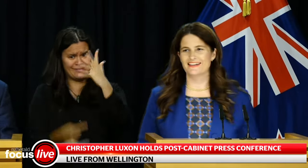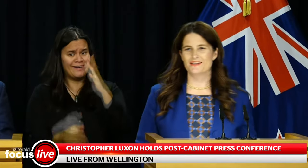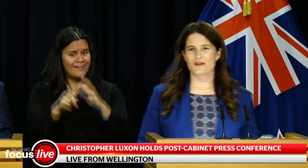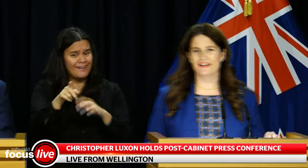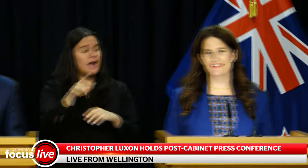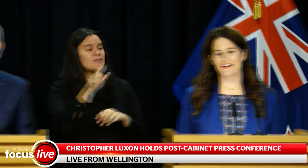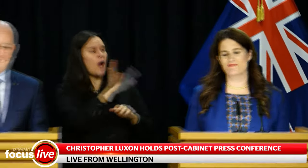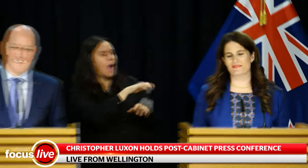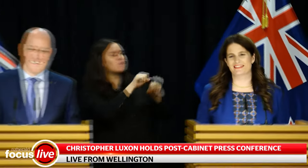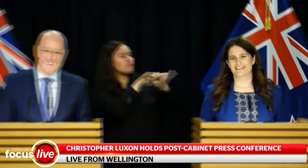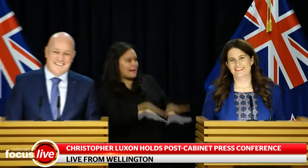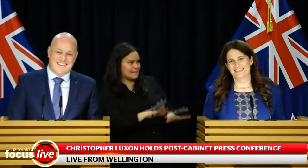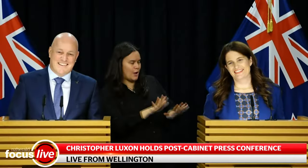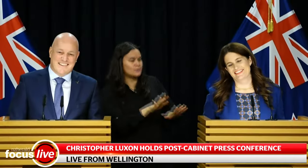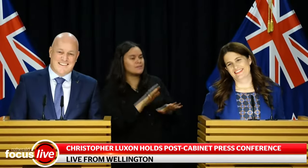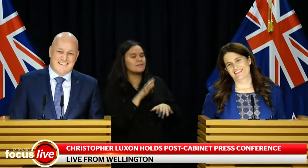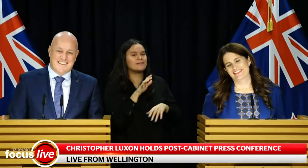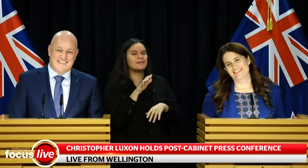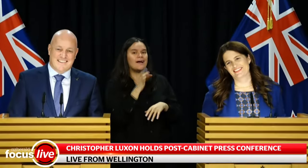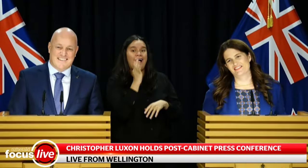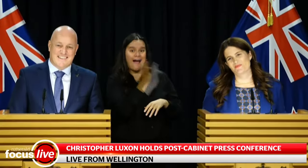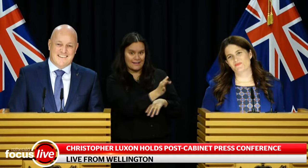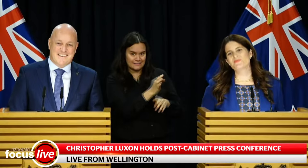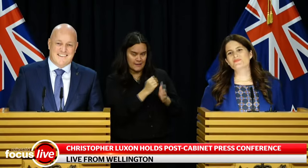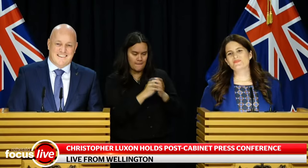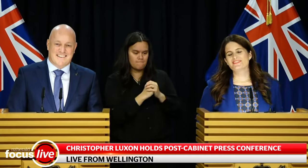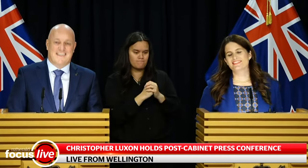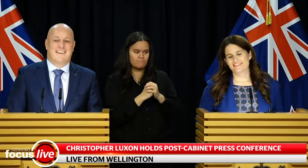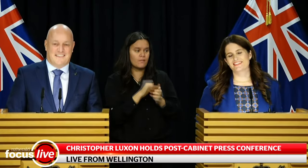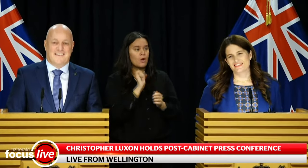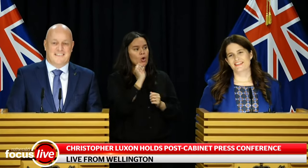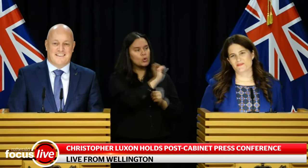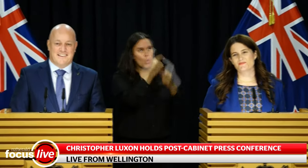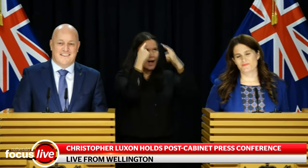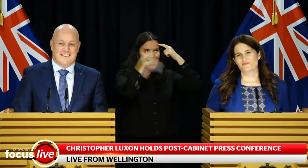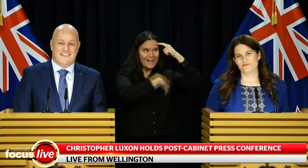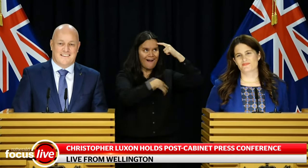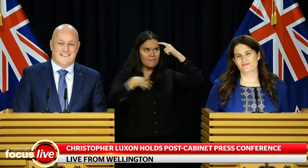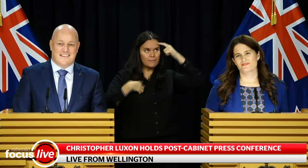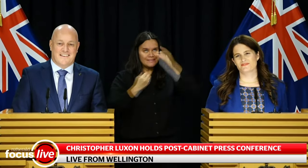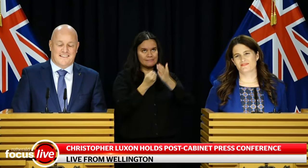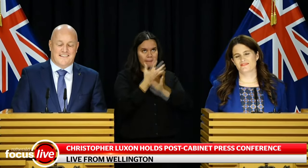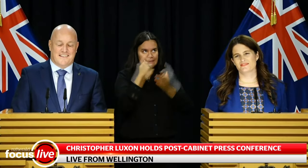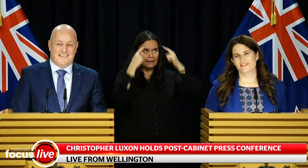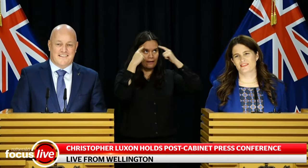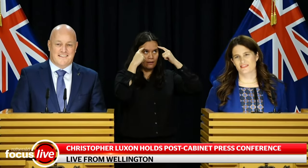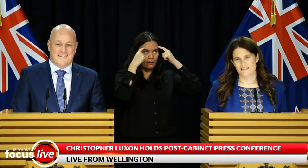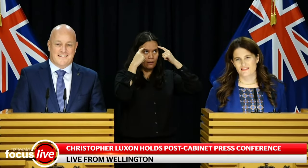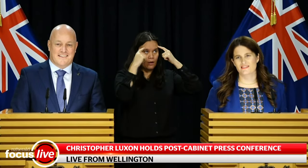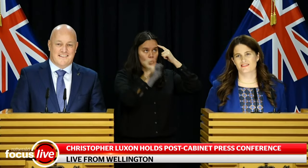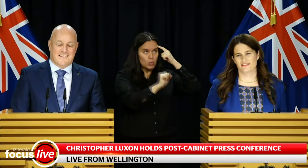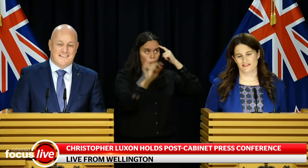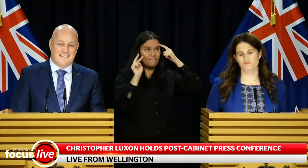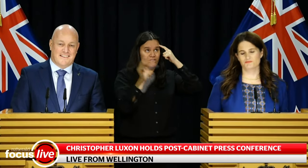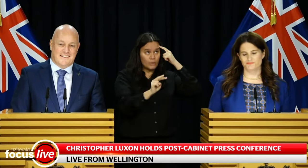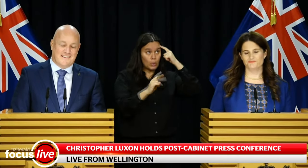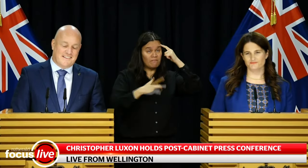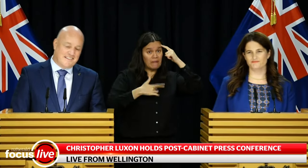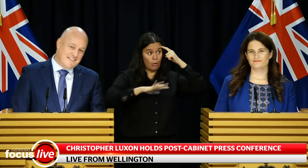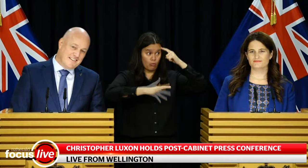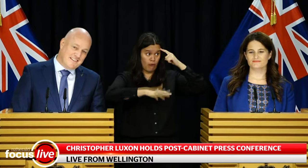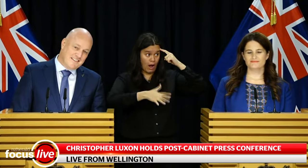I don't have a pen, so I can't write them all down. One at a time, maybe. If you could characterise where your fiscal headspace is at ahead of the budget policy statement on Wednesday, mm-hmm. and also